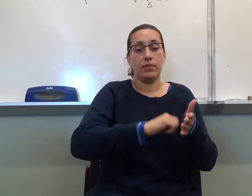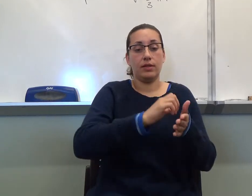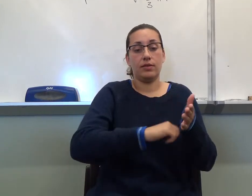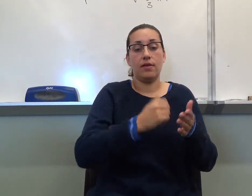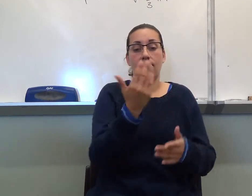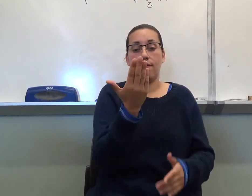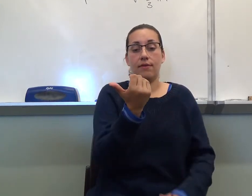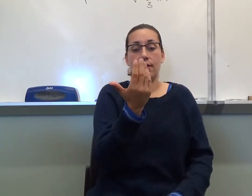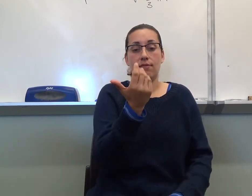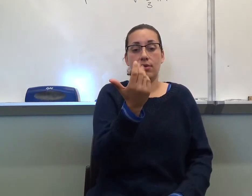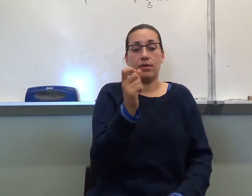15.7.